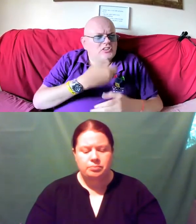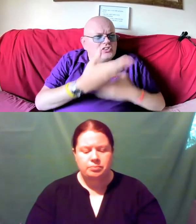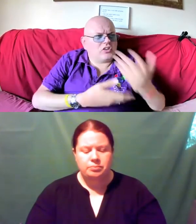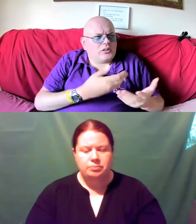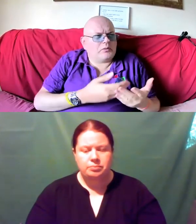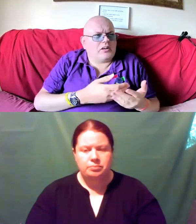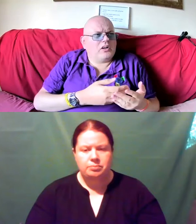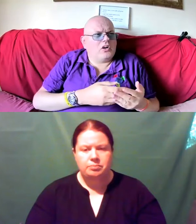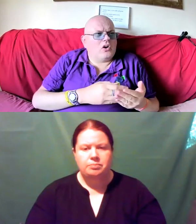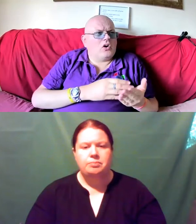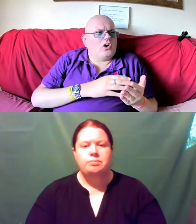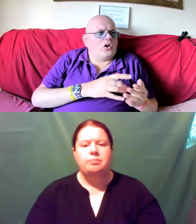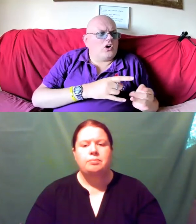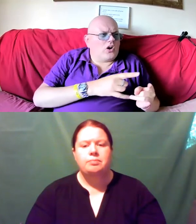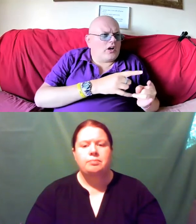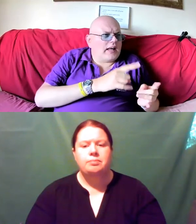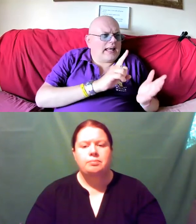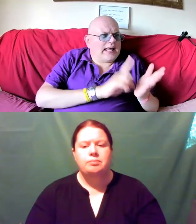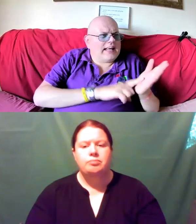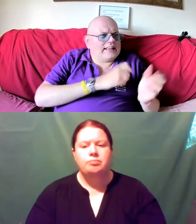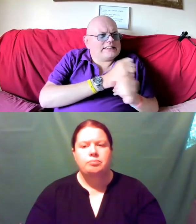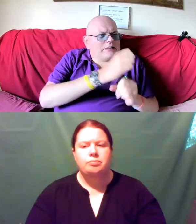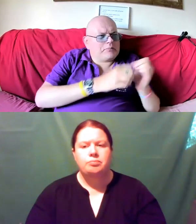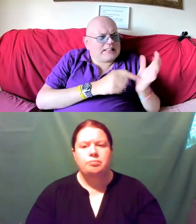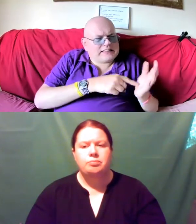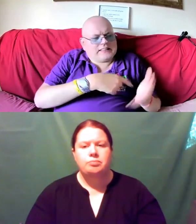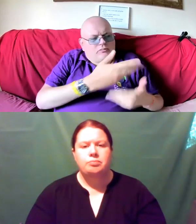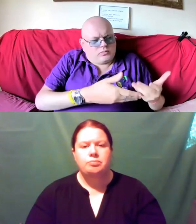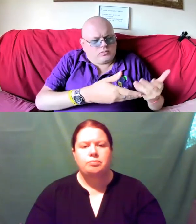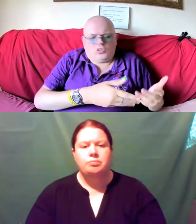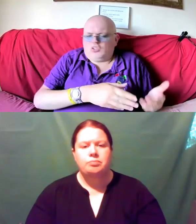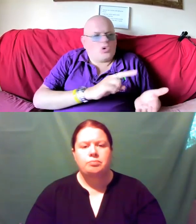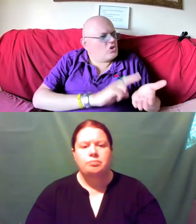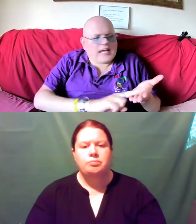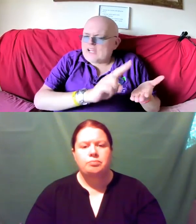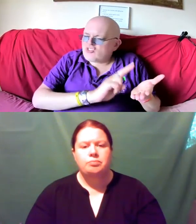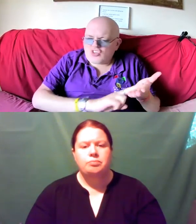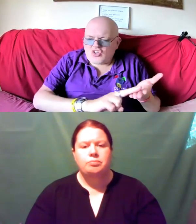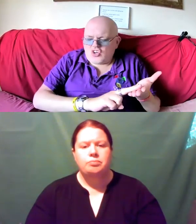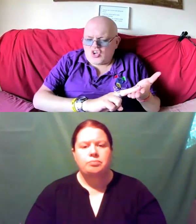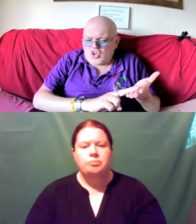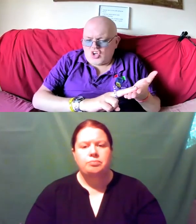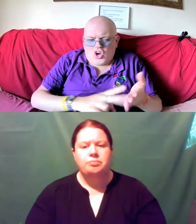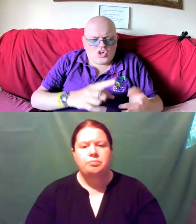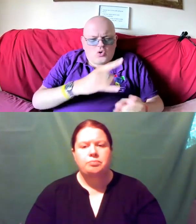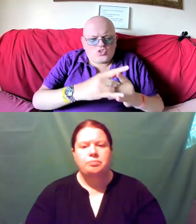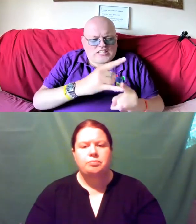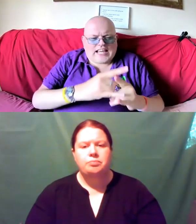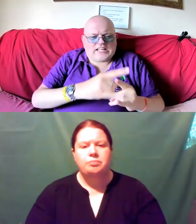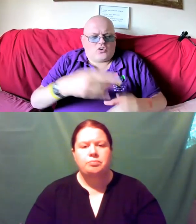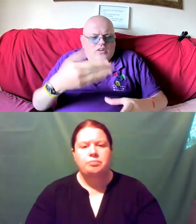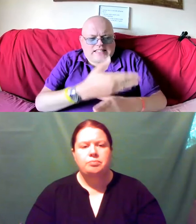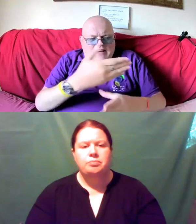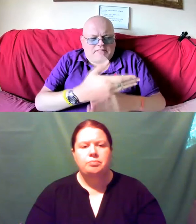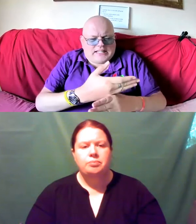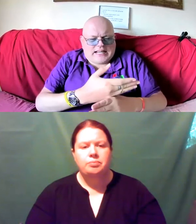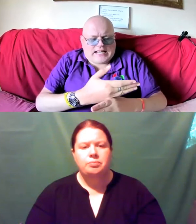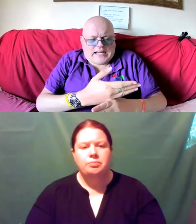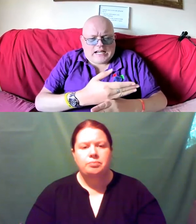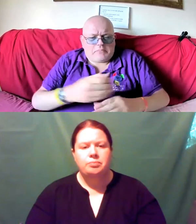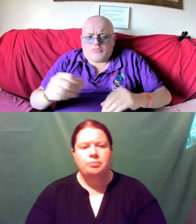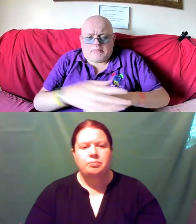unnatural. And what you don't often hear is that, you know, they teach that any sexual activity outside of what marriage between one